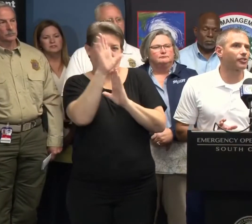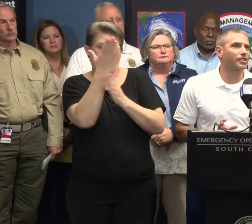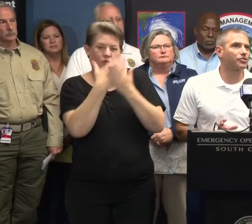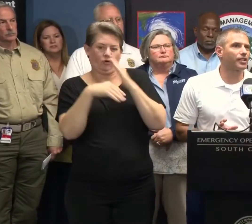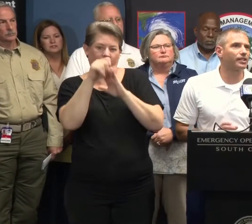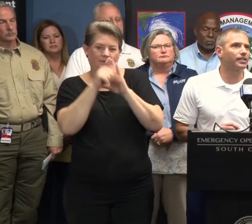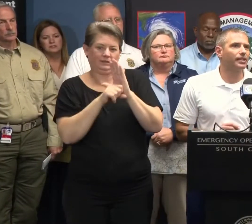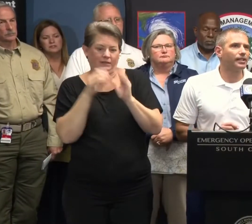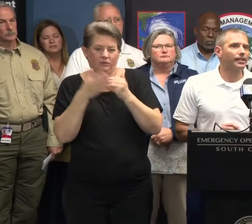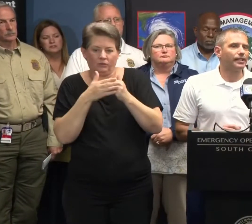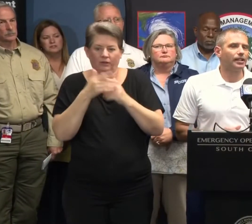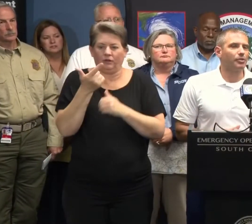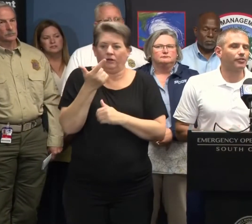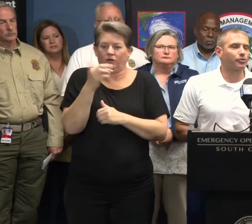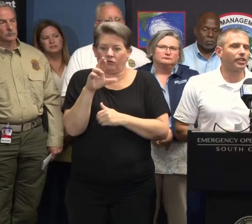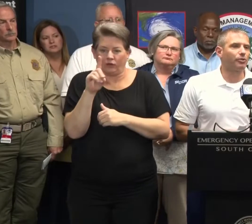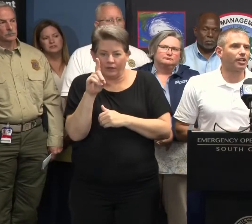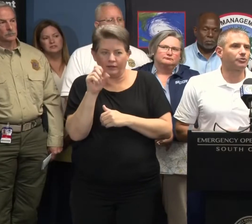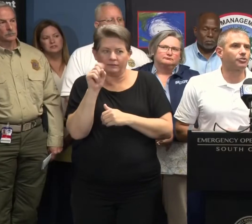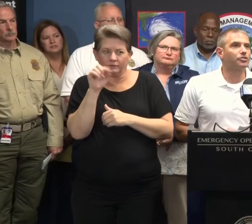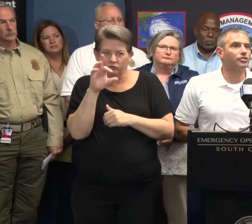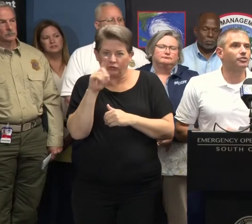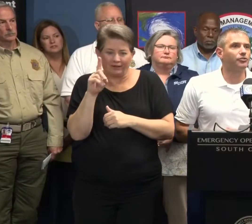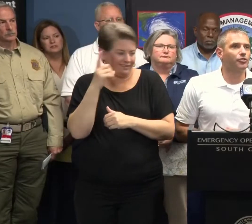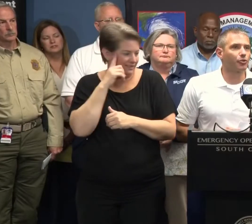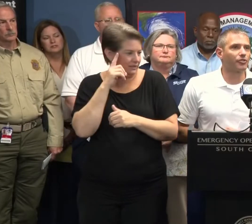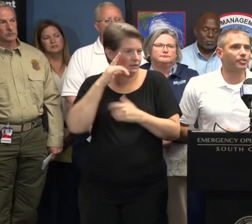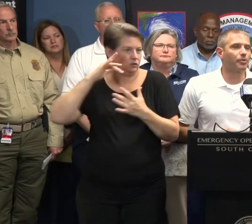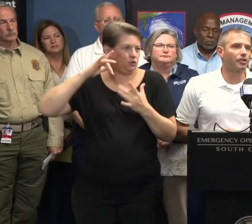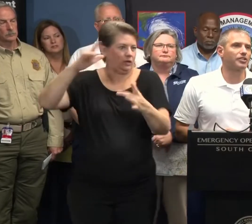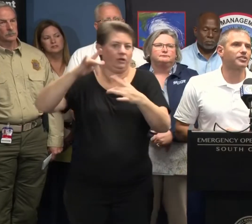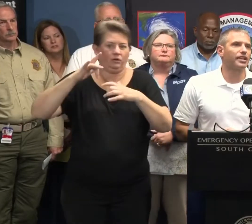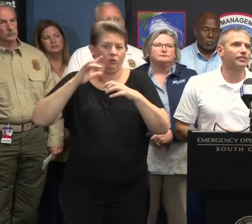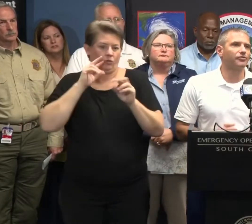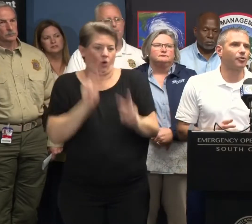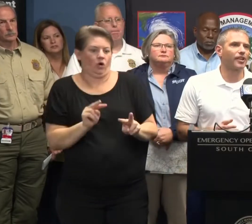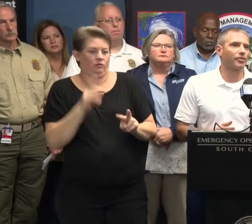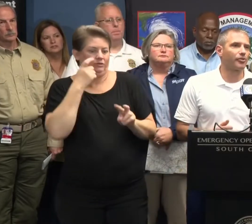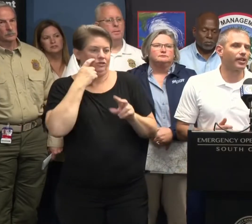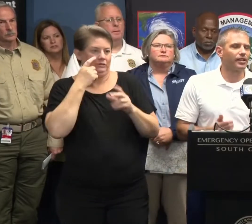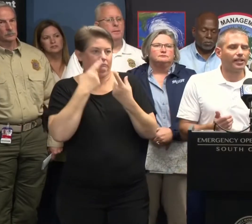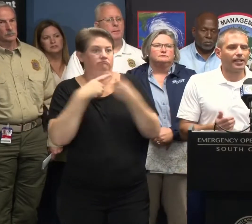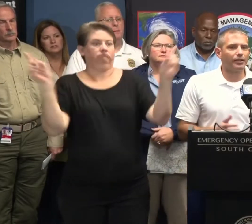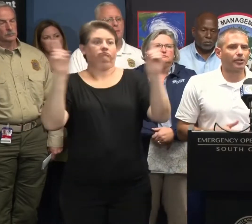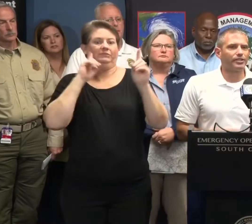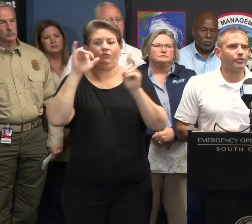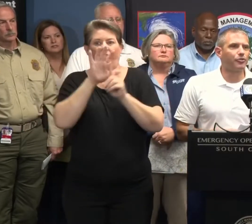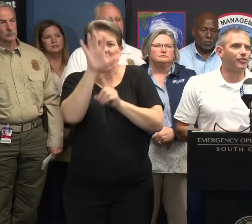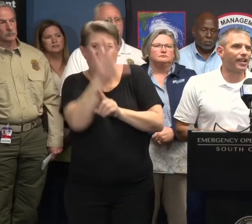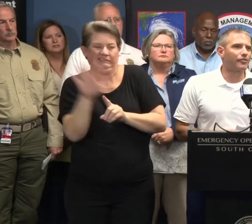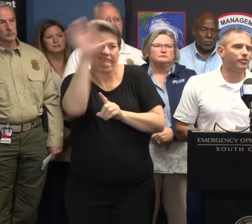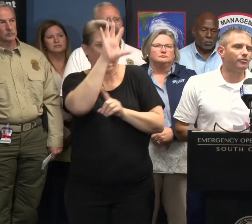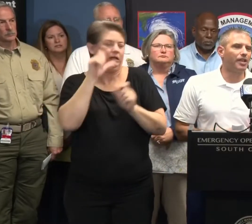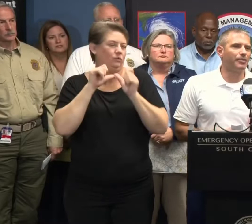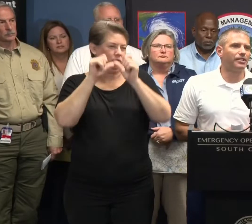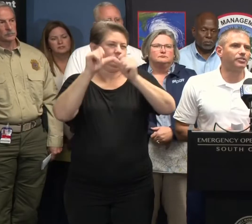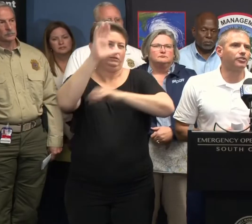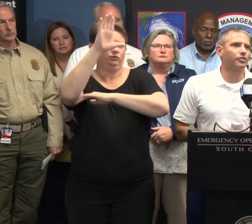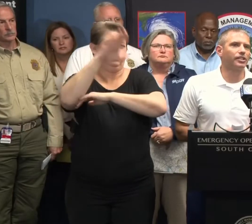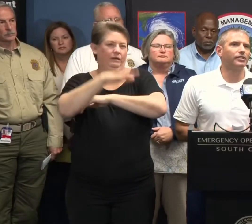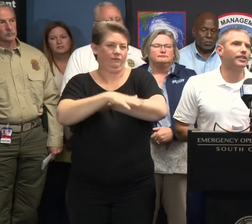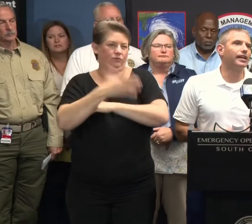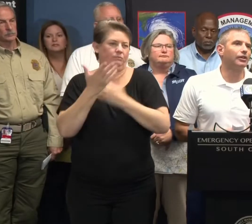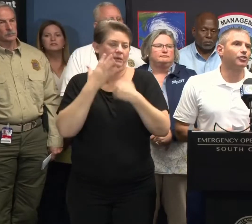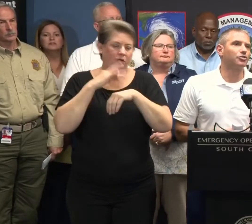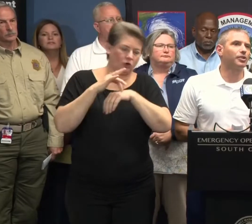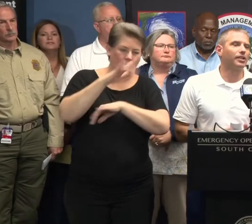parts of the Grand Strand. I believe a tornado watch was just issued for the northeast part of the state for that threat. And they'll continue through the afternoon, maybe into the